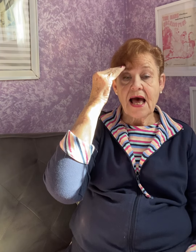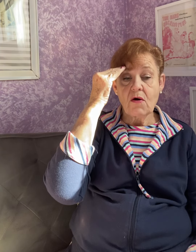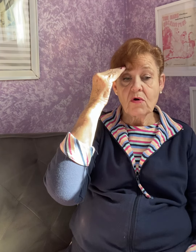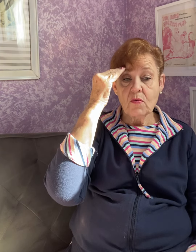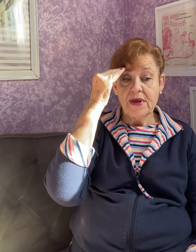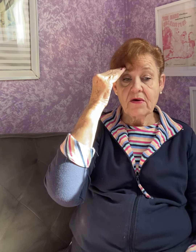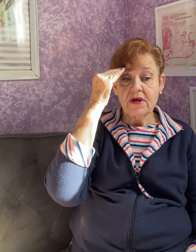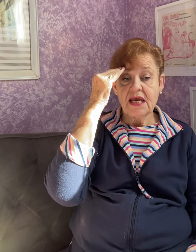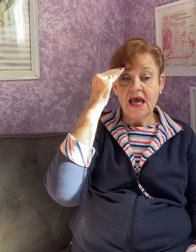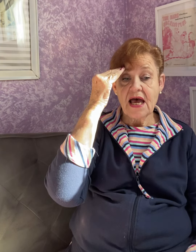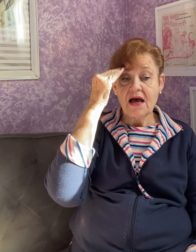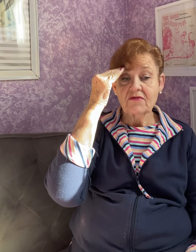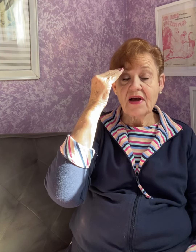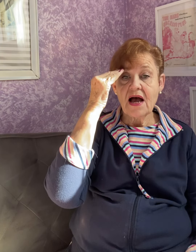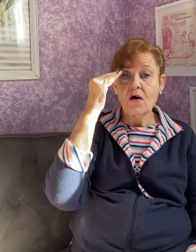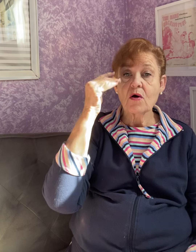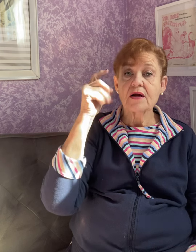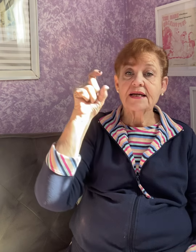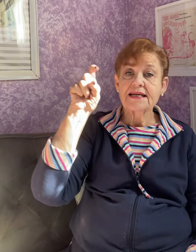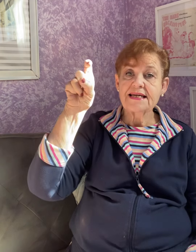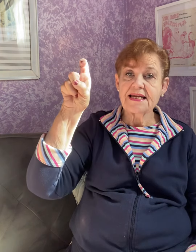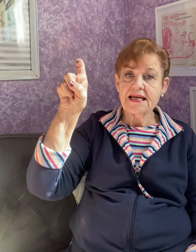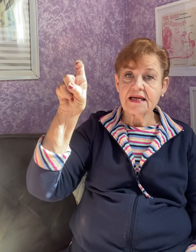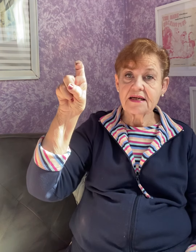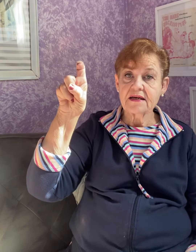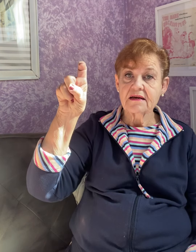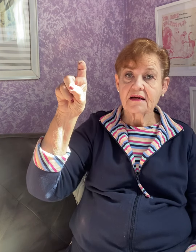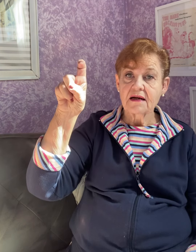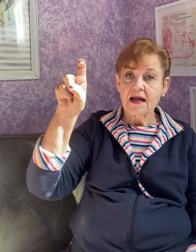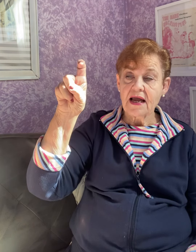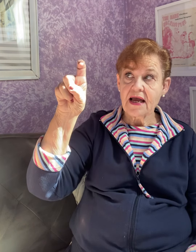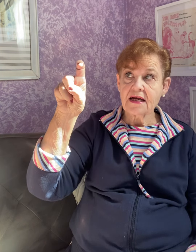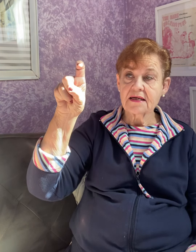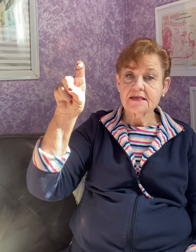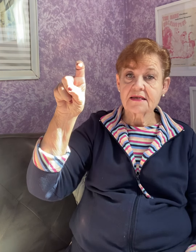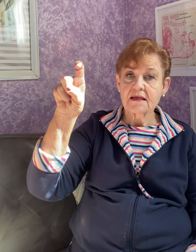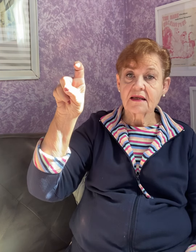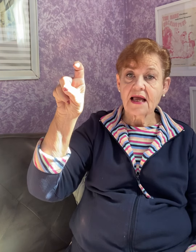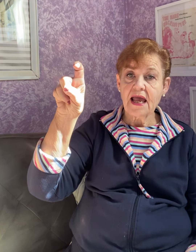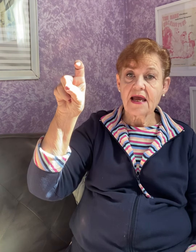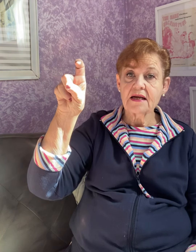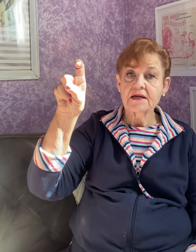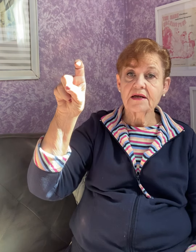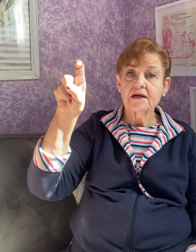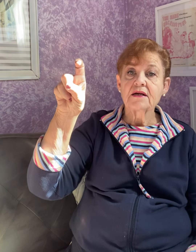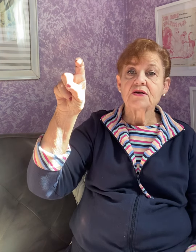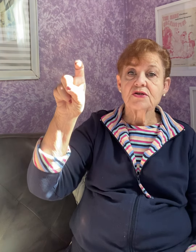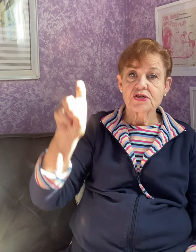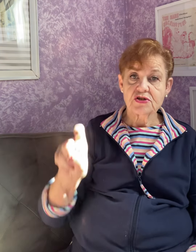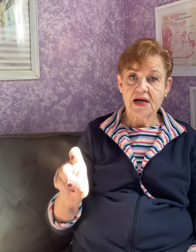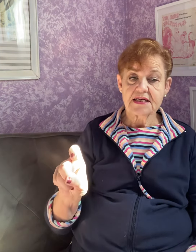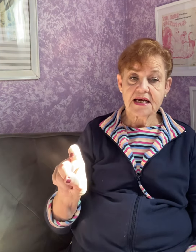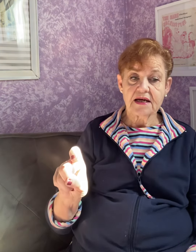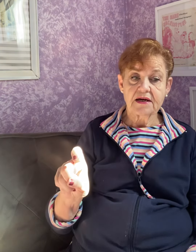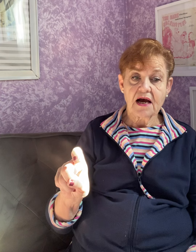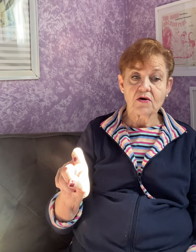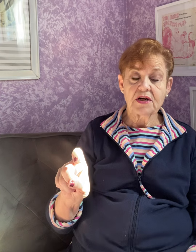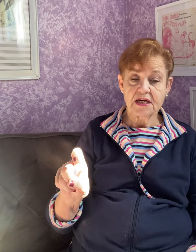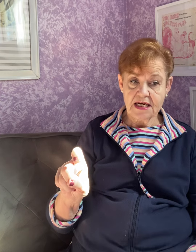Our, we already have. Our need. X, hand, straight down. Our